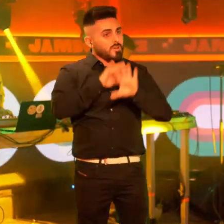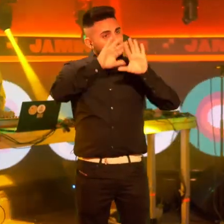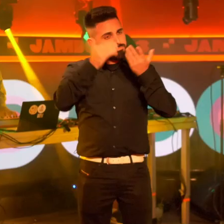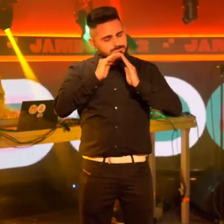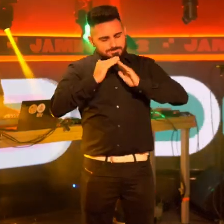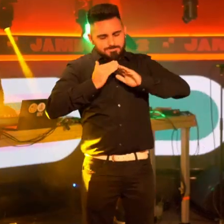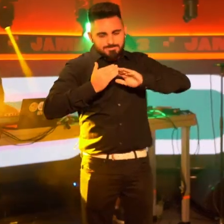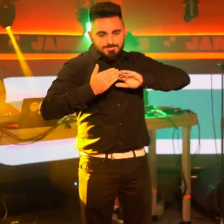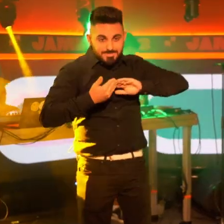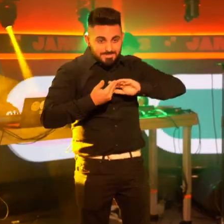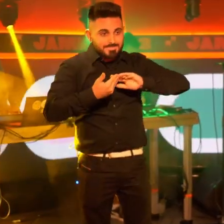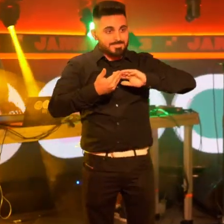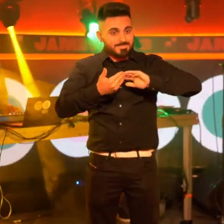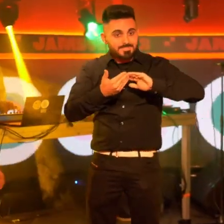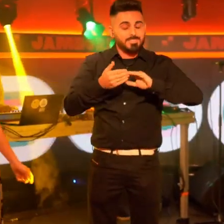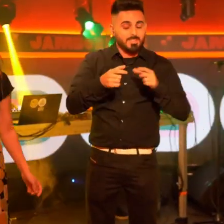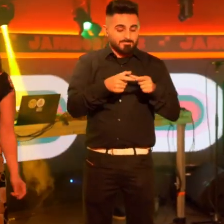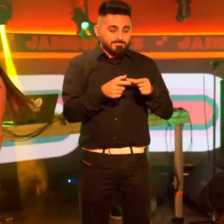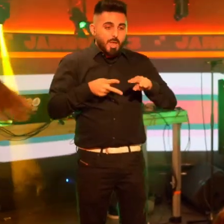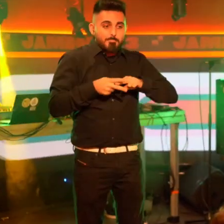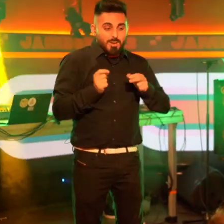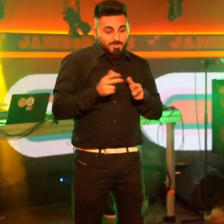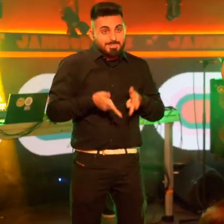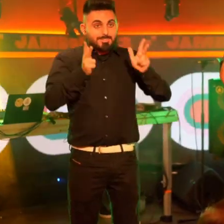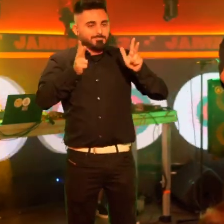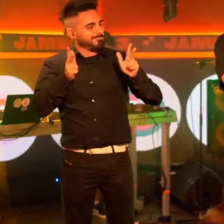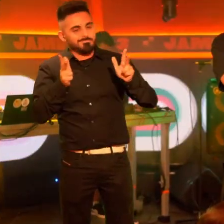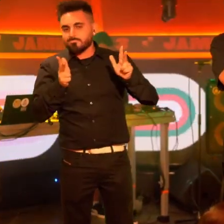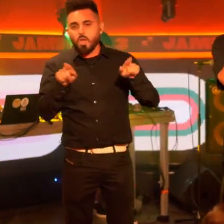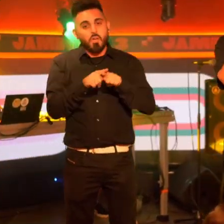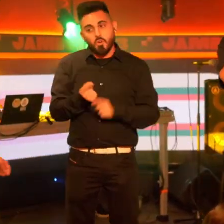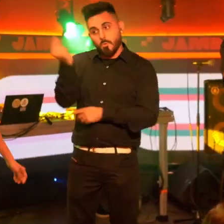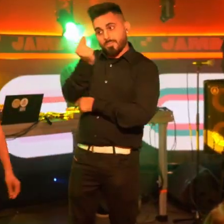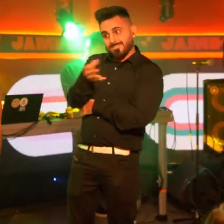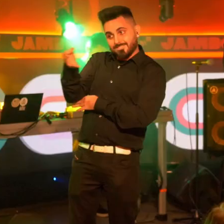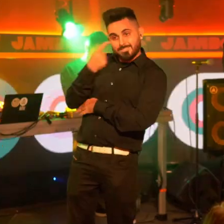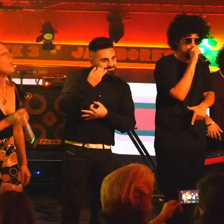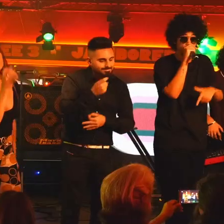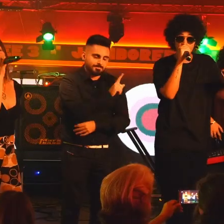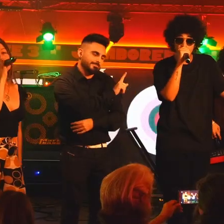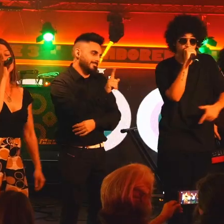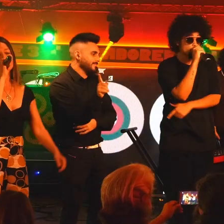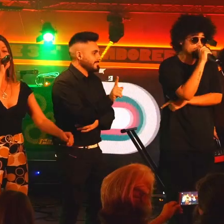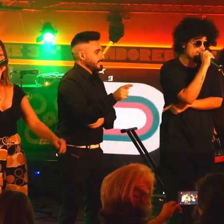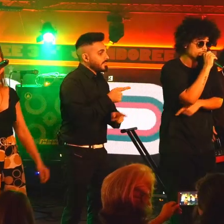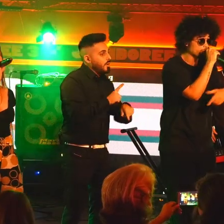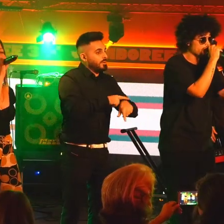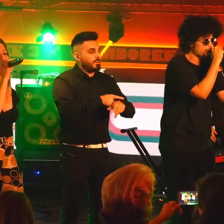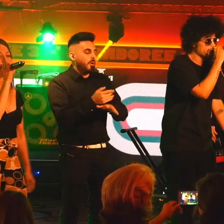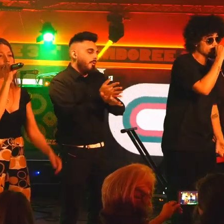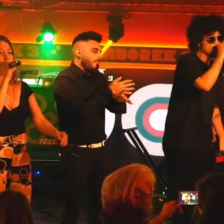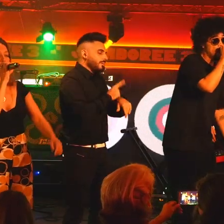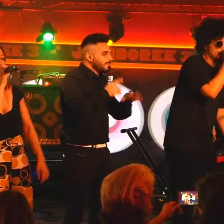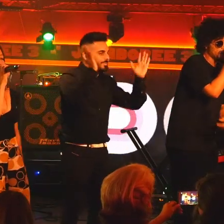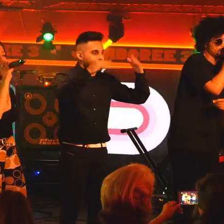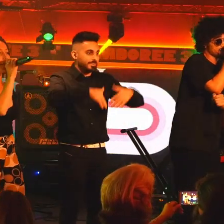is falling apart. Yeah, fake freedom in a bank card. It's like perfection on a postcard. There's no time to